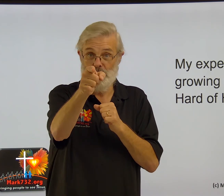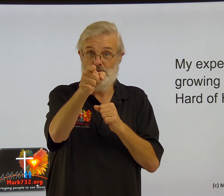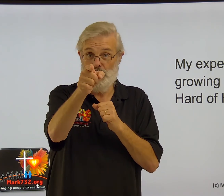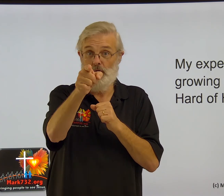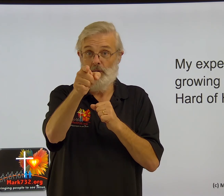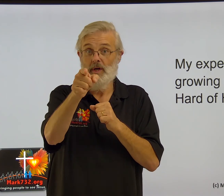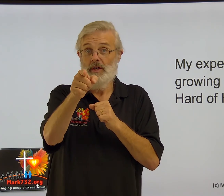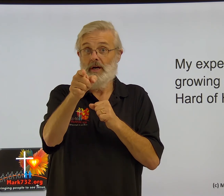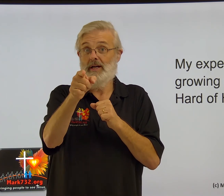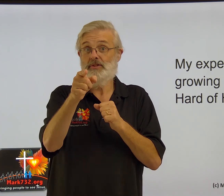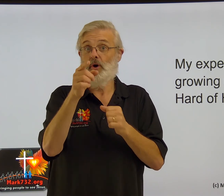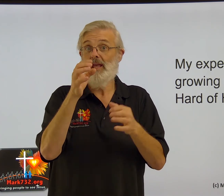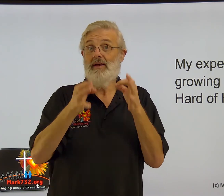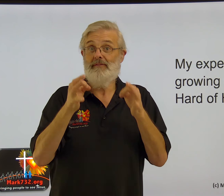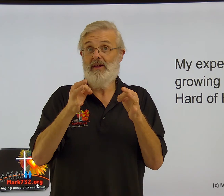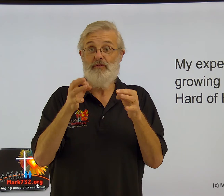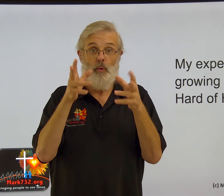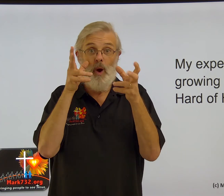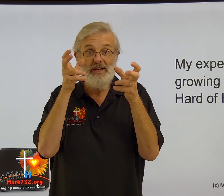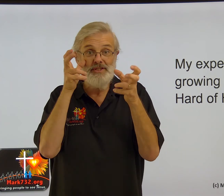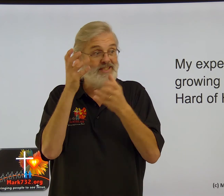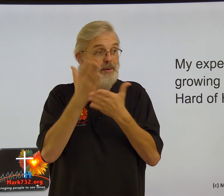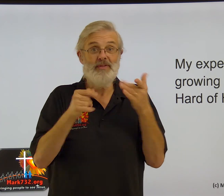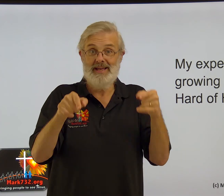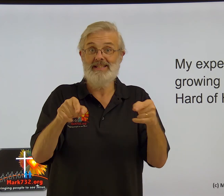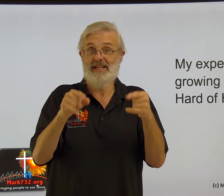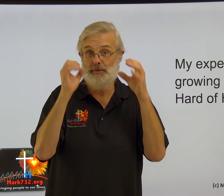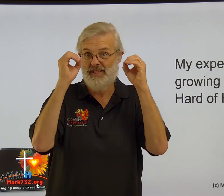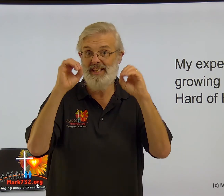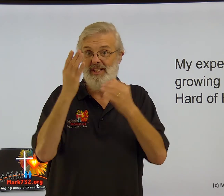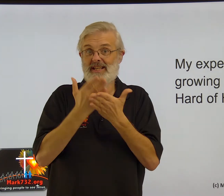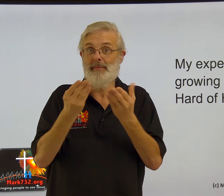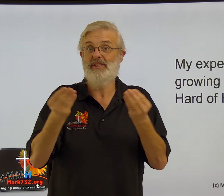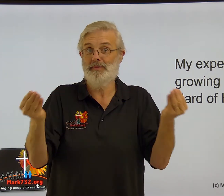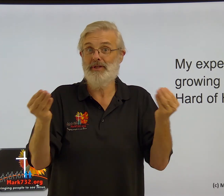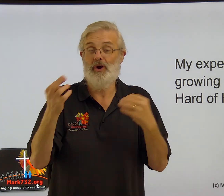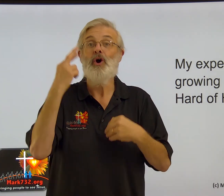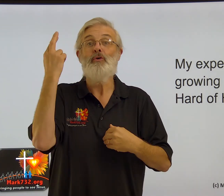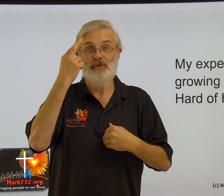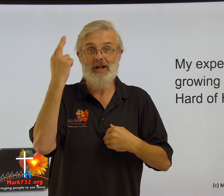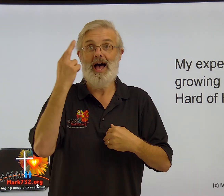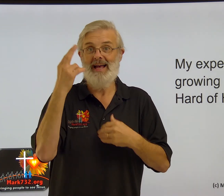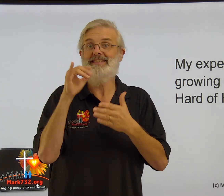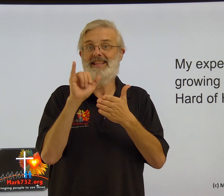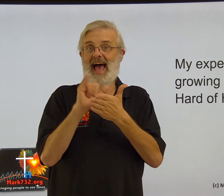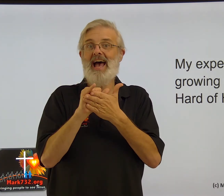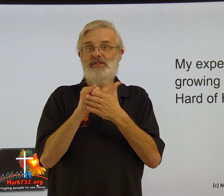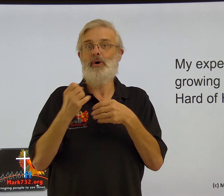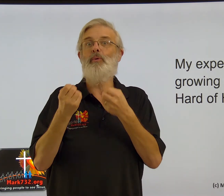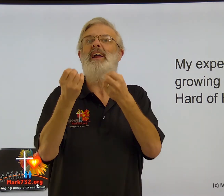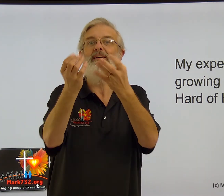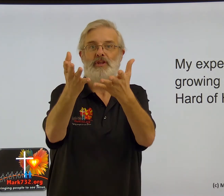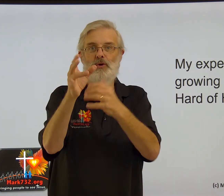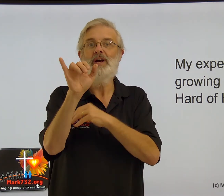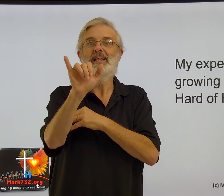you. So if you're watching some of this and we're teaching some of this material, realize that's what we're giving you,